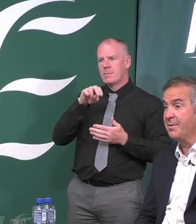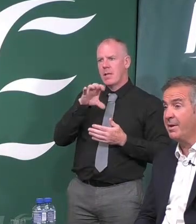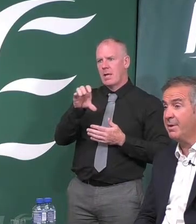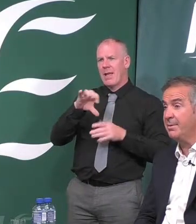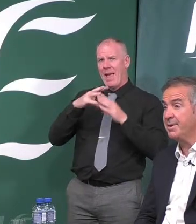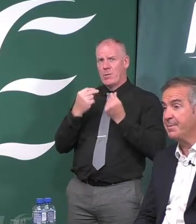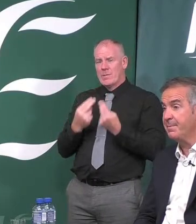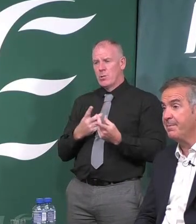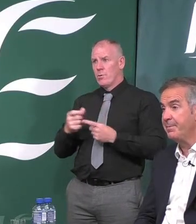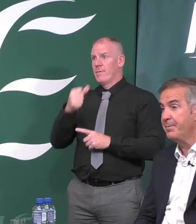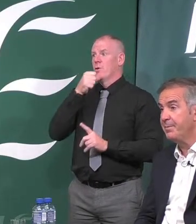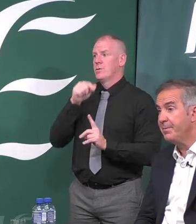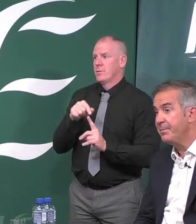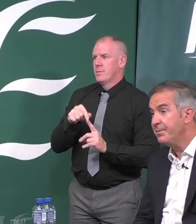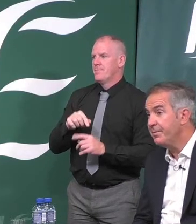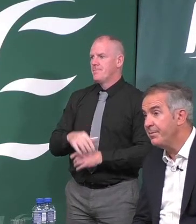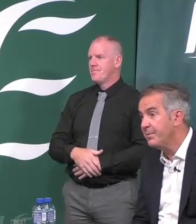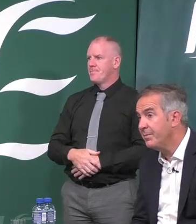the elements that are there around it.